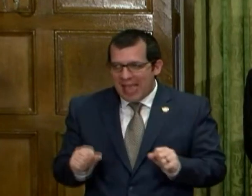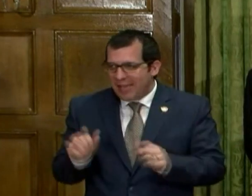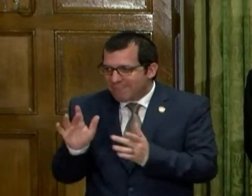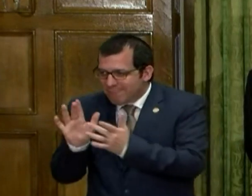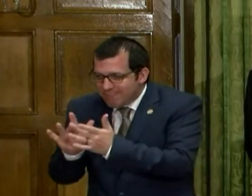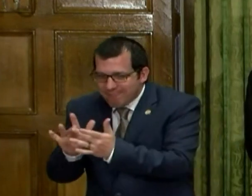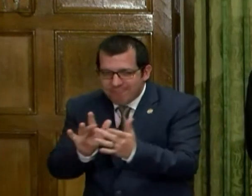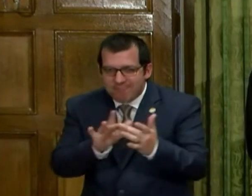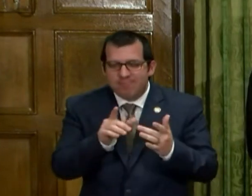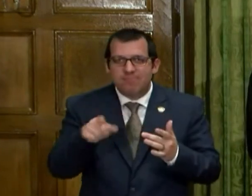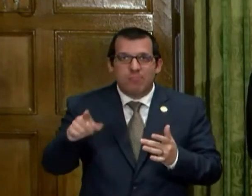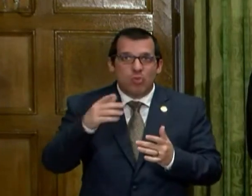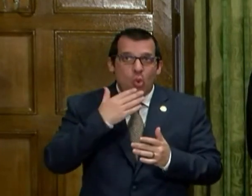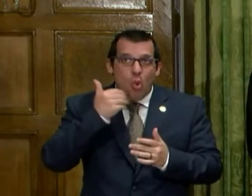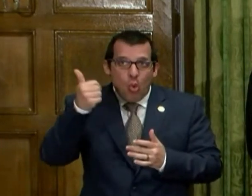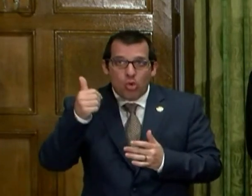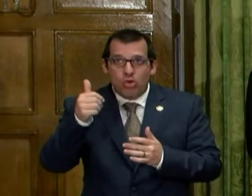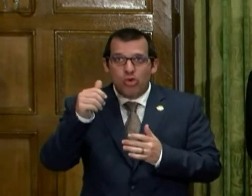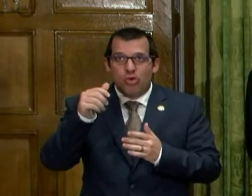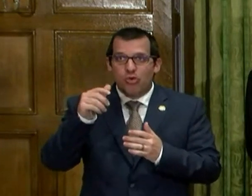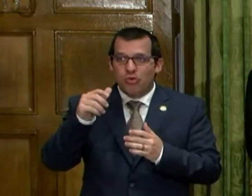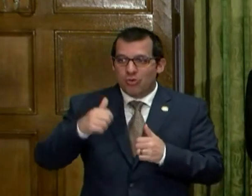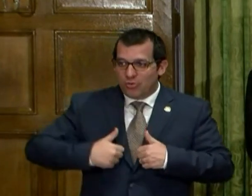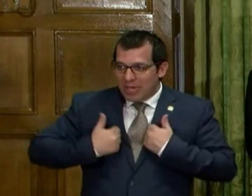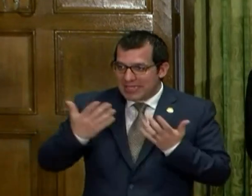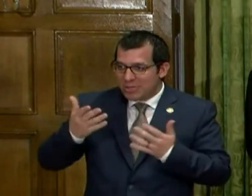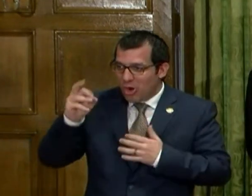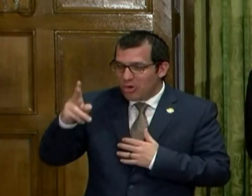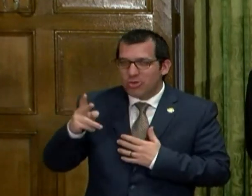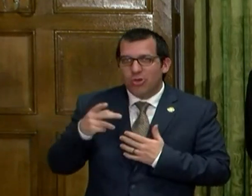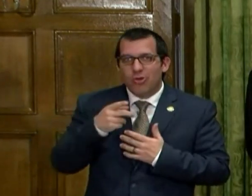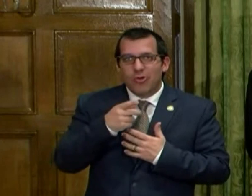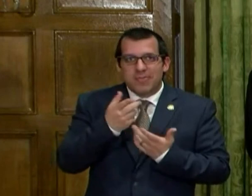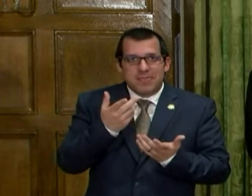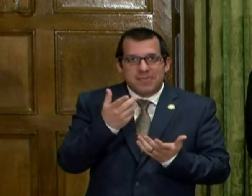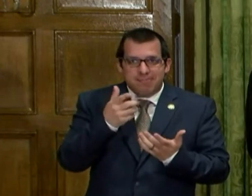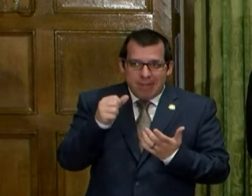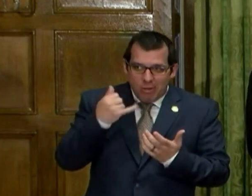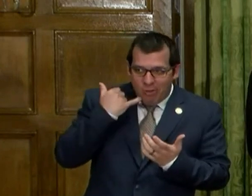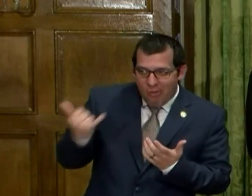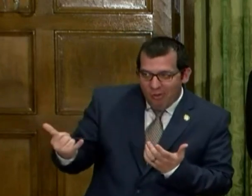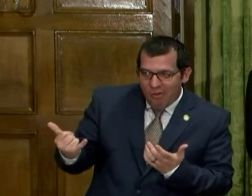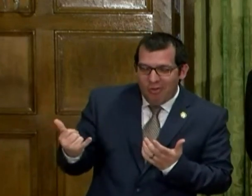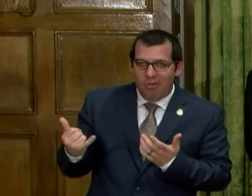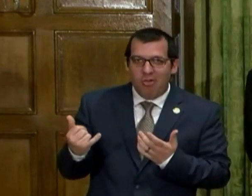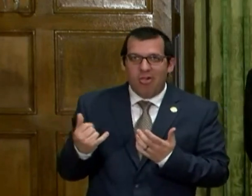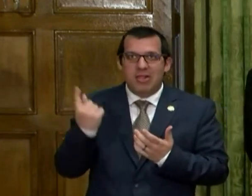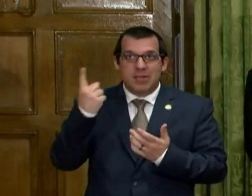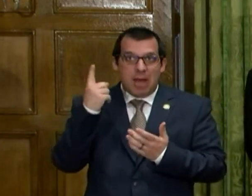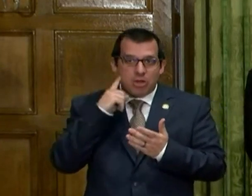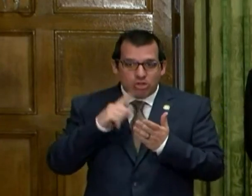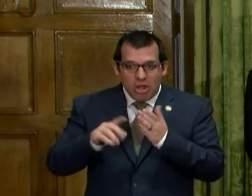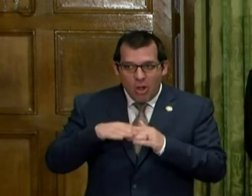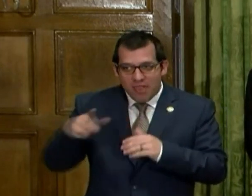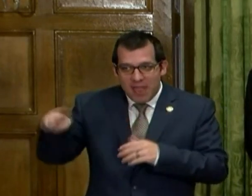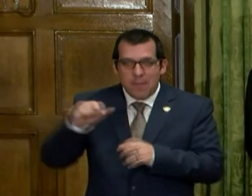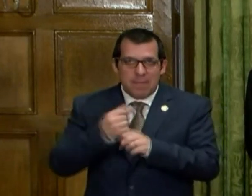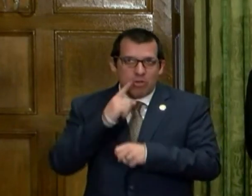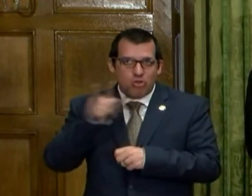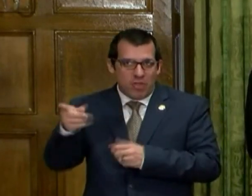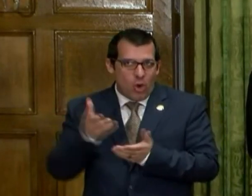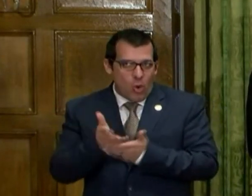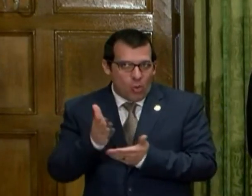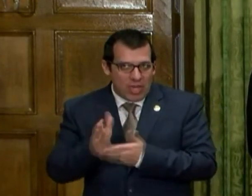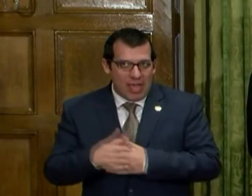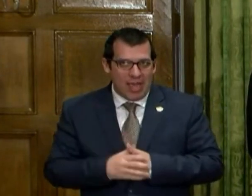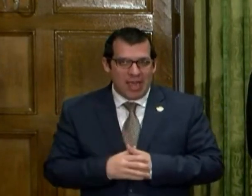lot, especially of our older Arkansans, who, doesn't hurt to have a phone call, someone checking in on them, making sure they're doing